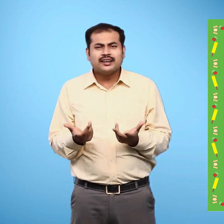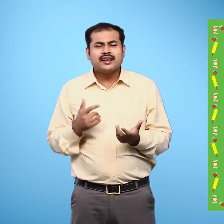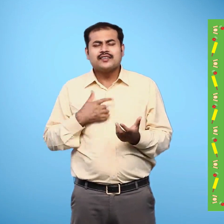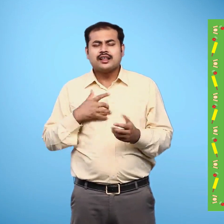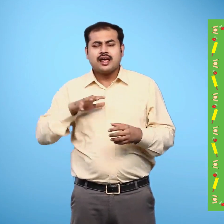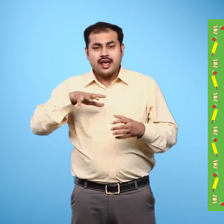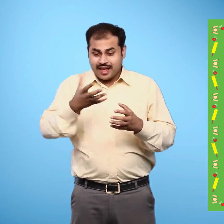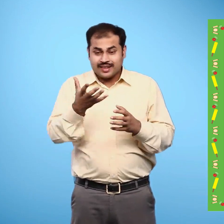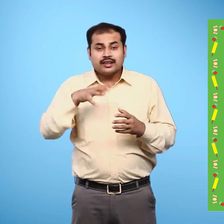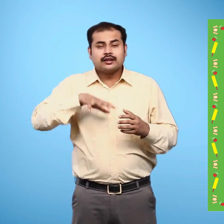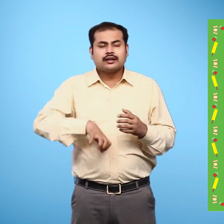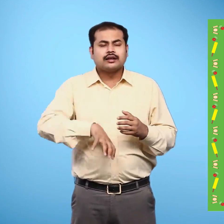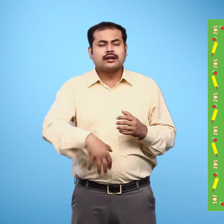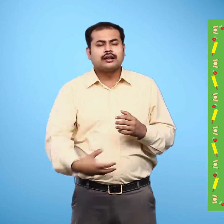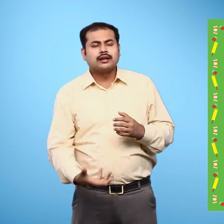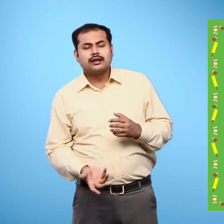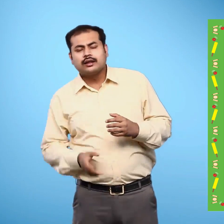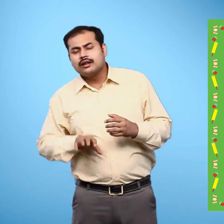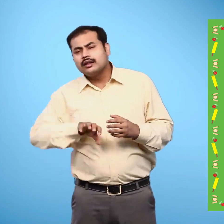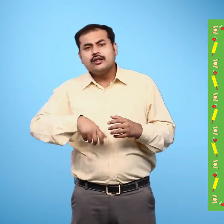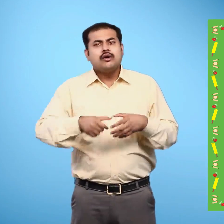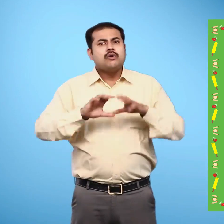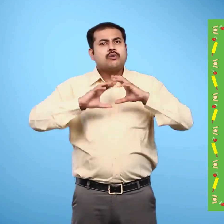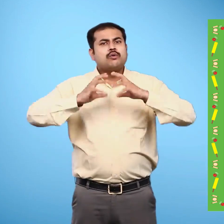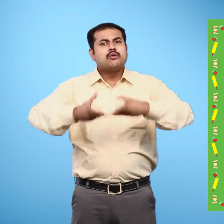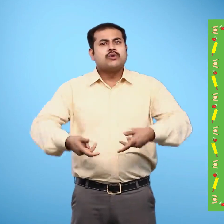I can roll it in my hand.